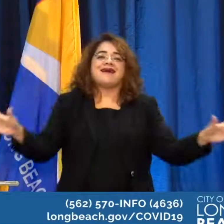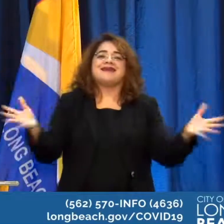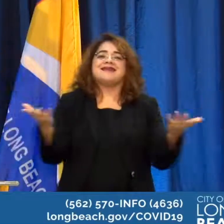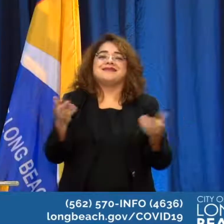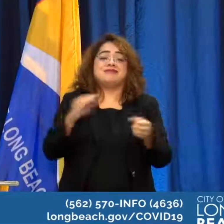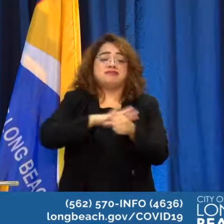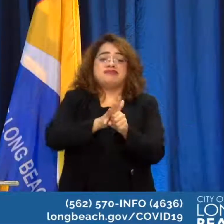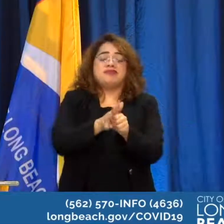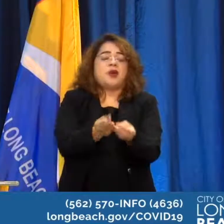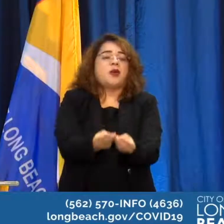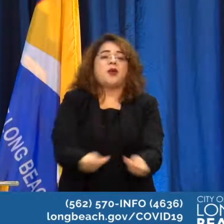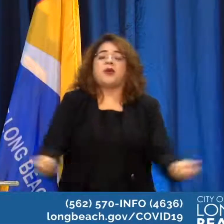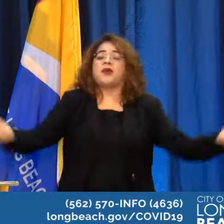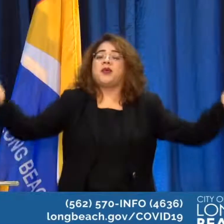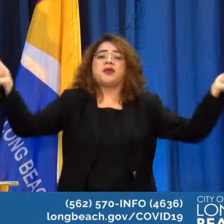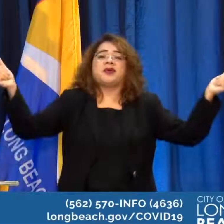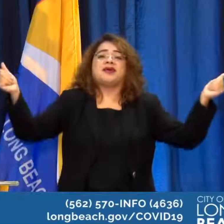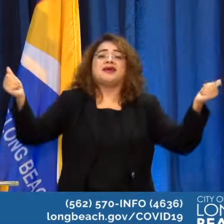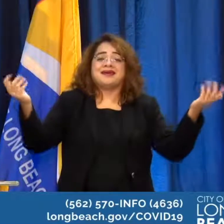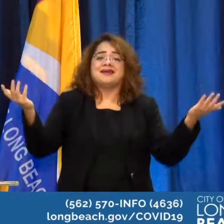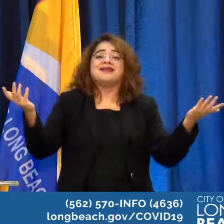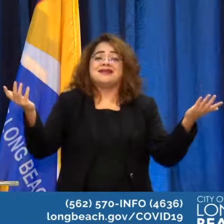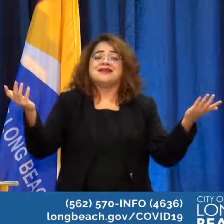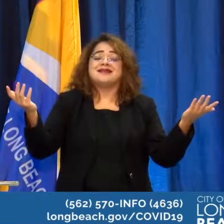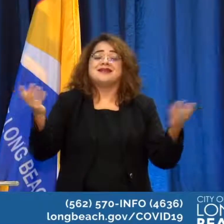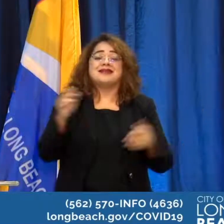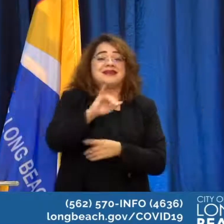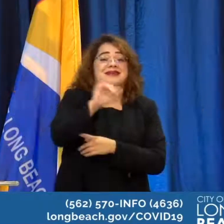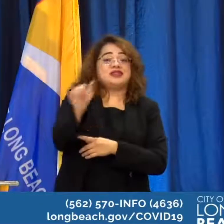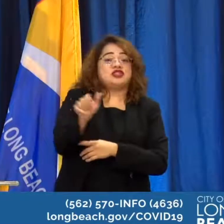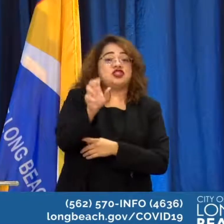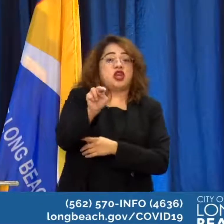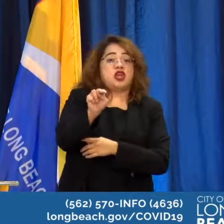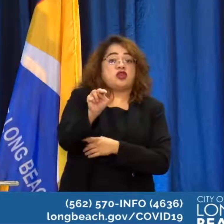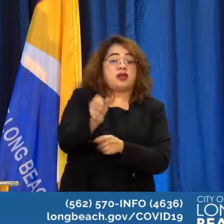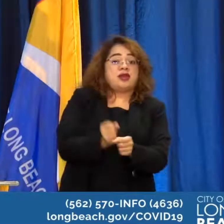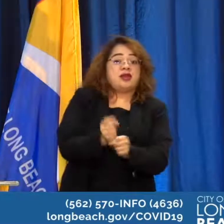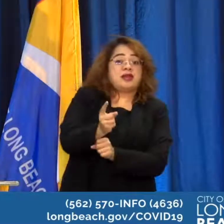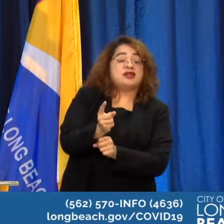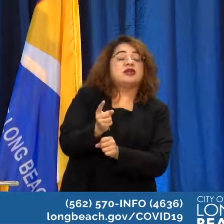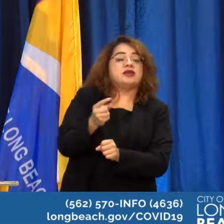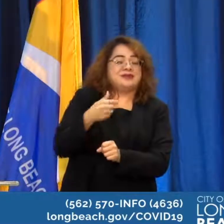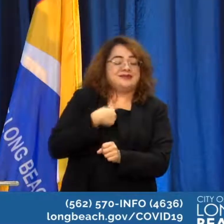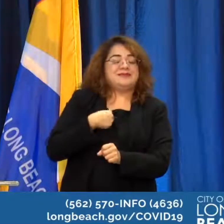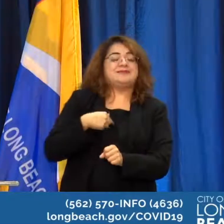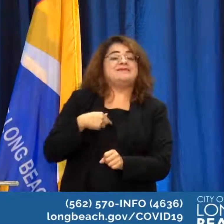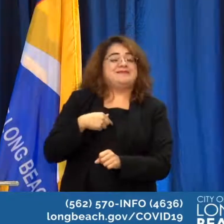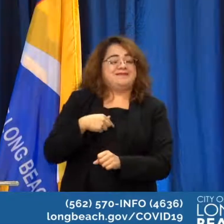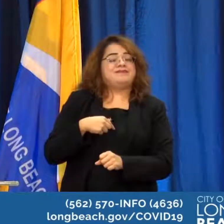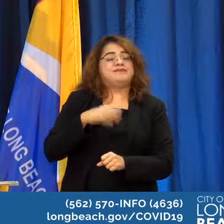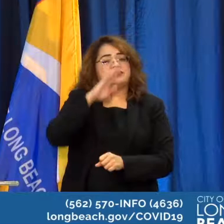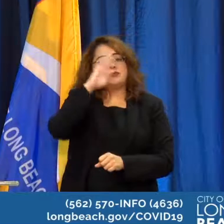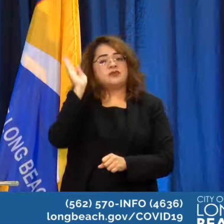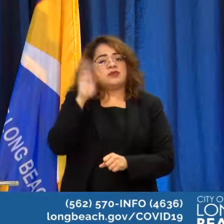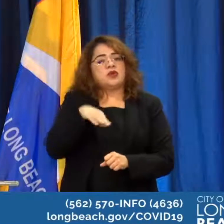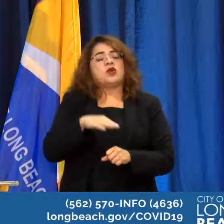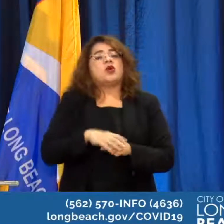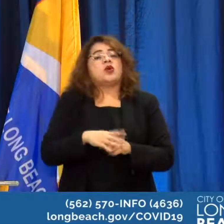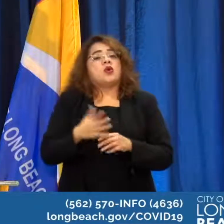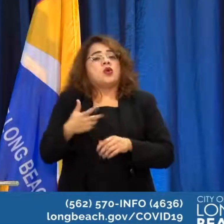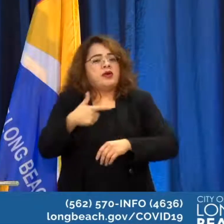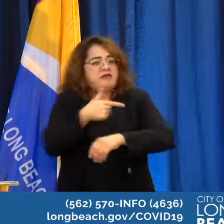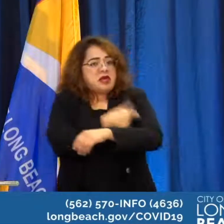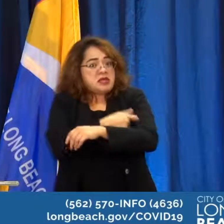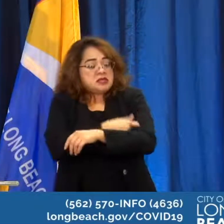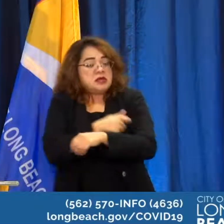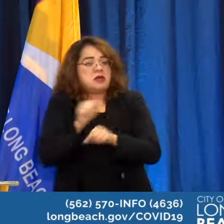other safe, early next year in January, we are going to start seeing people getting access to the